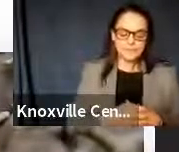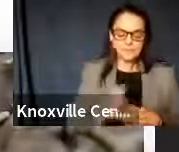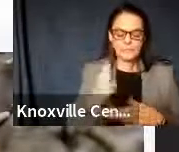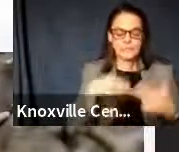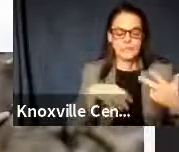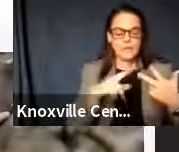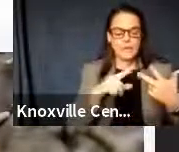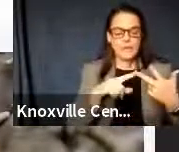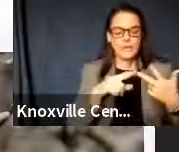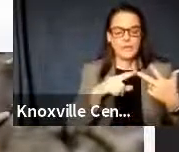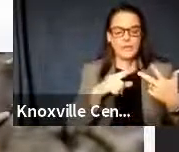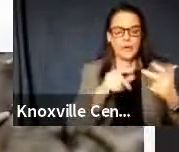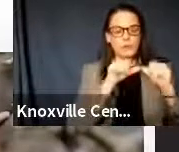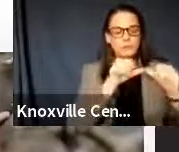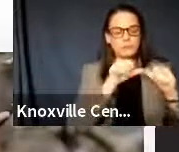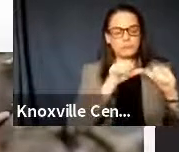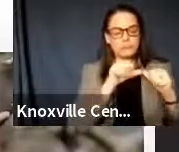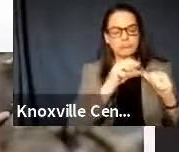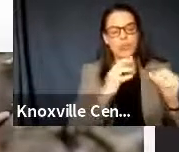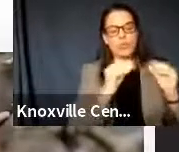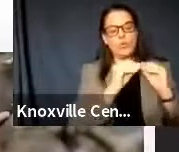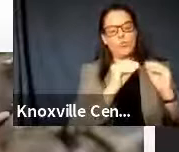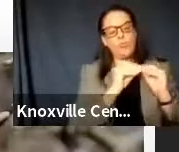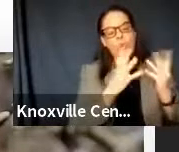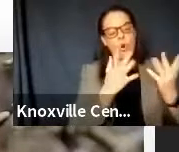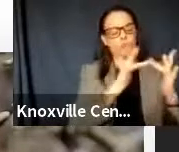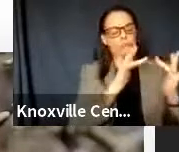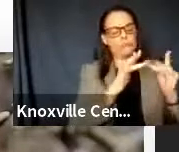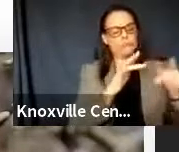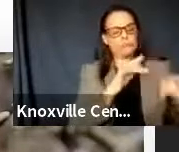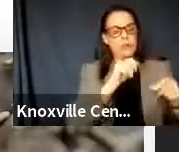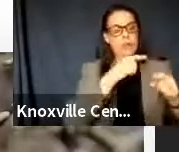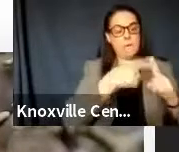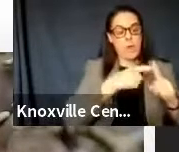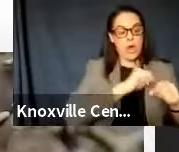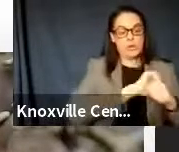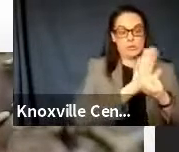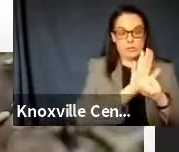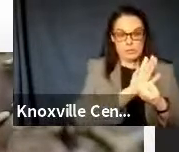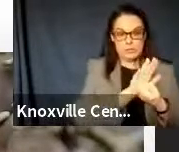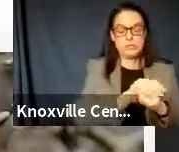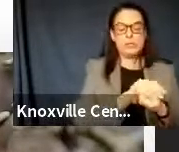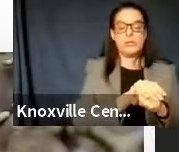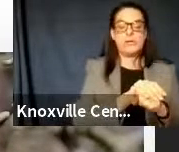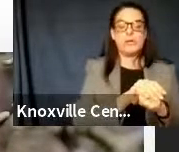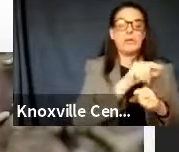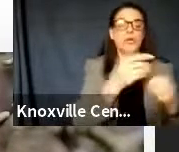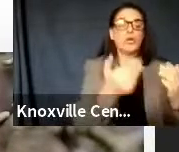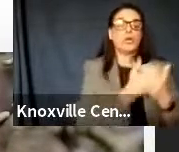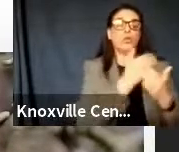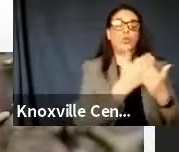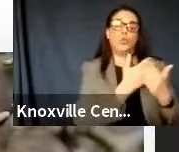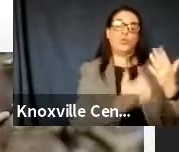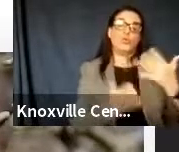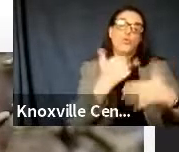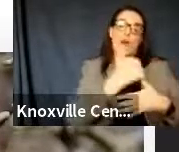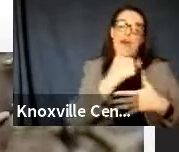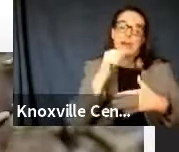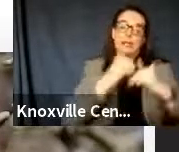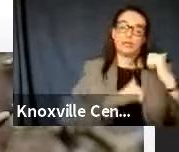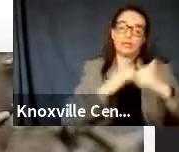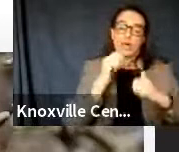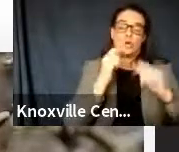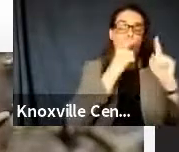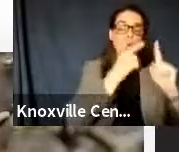Our third benchmark, sustained or increased public health capability. Of the cases that fall within the new prioritization structure, the